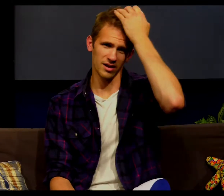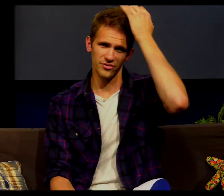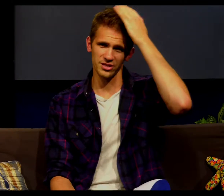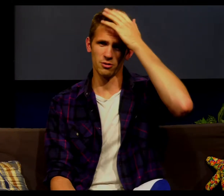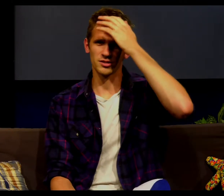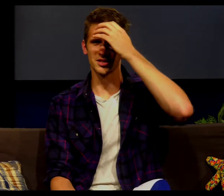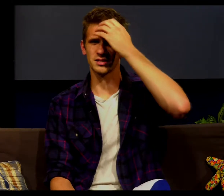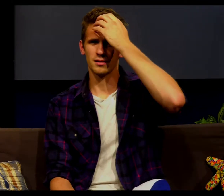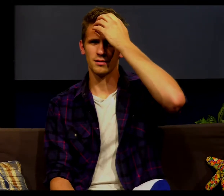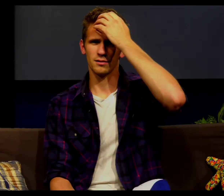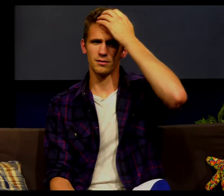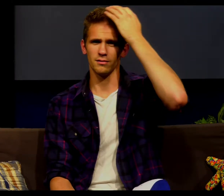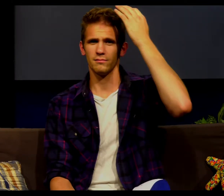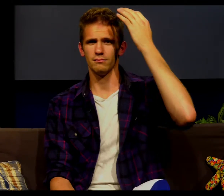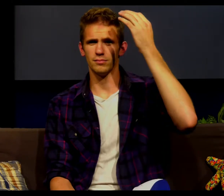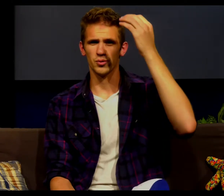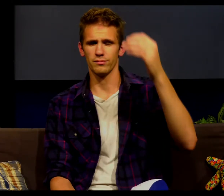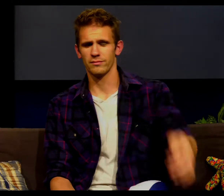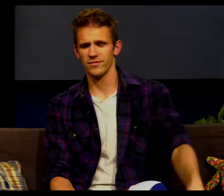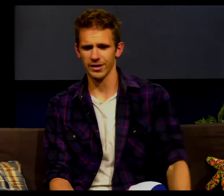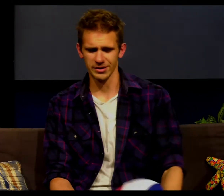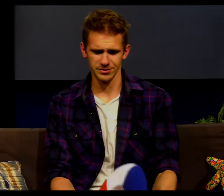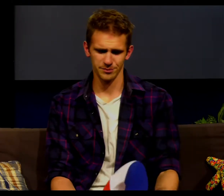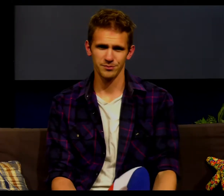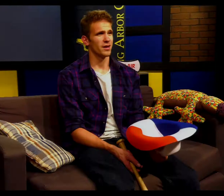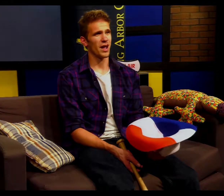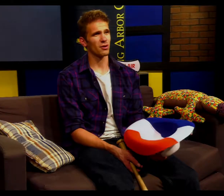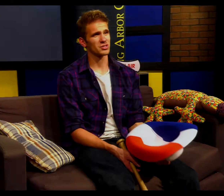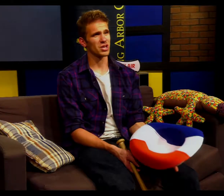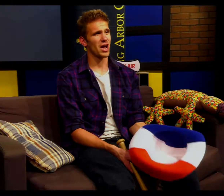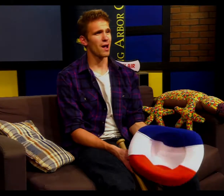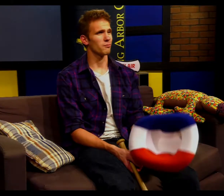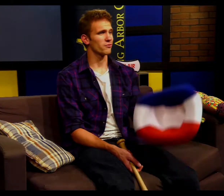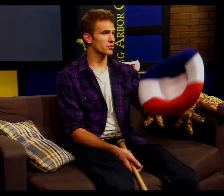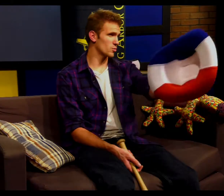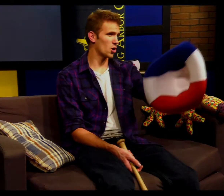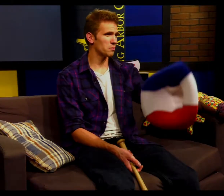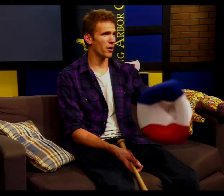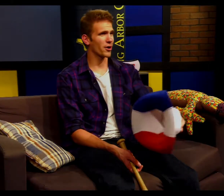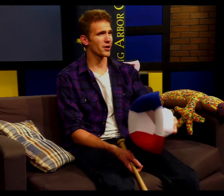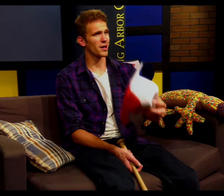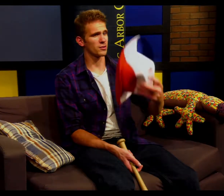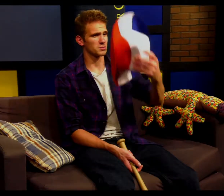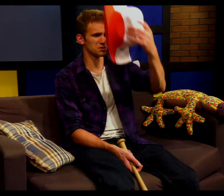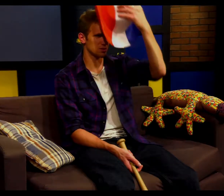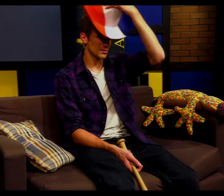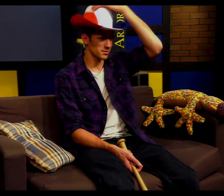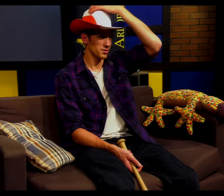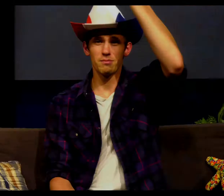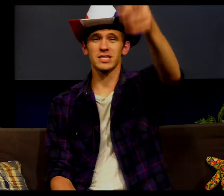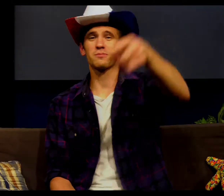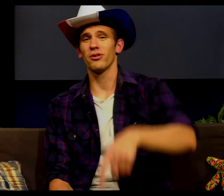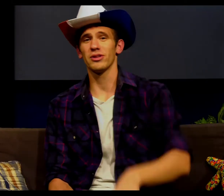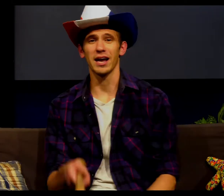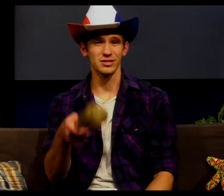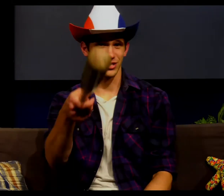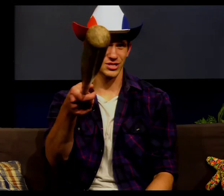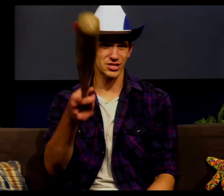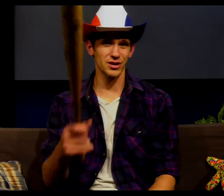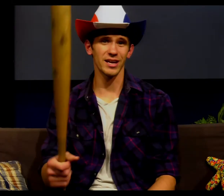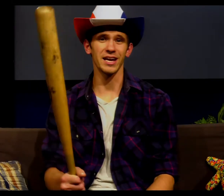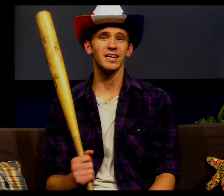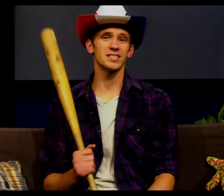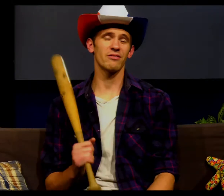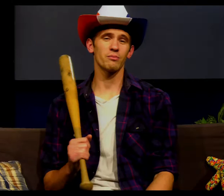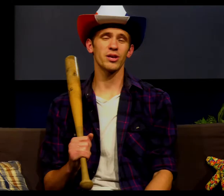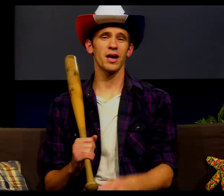I can fix it. Watch this. Boom. Fix. And now it's time for some All-American announcements. Baseball night is this